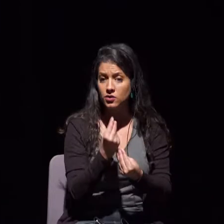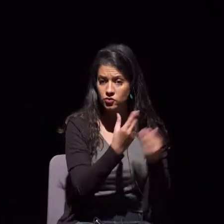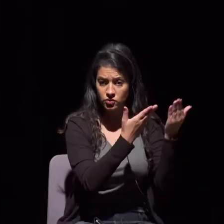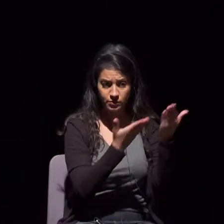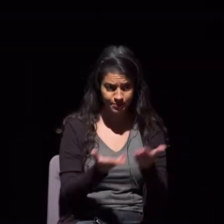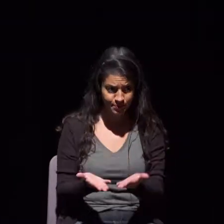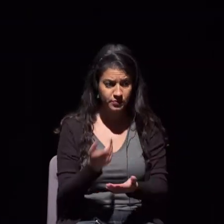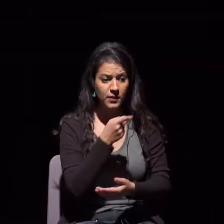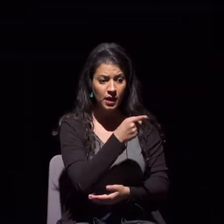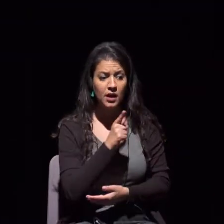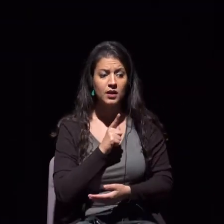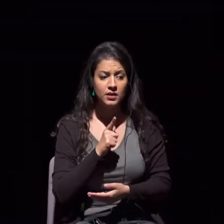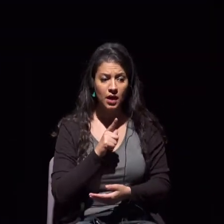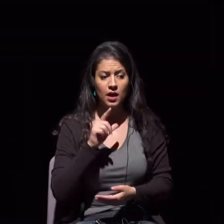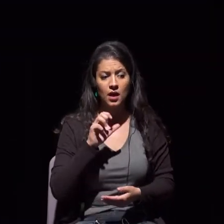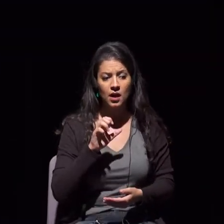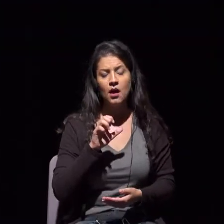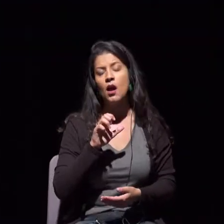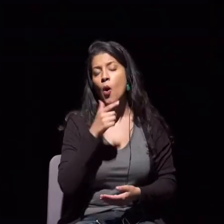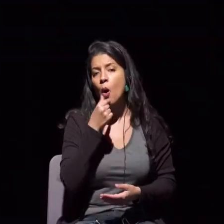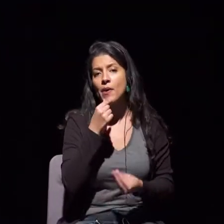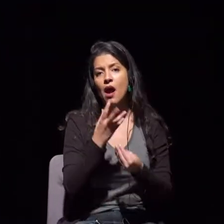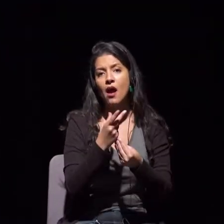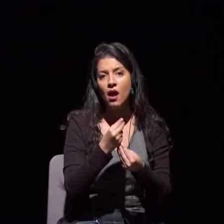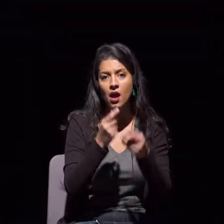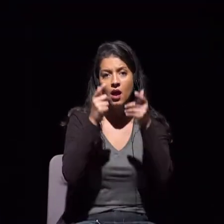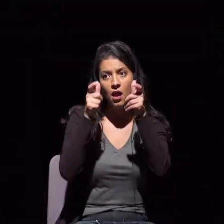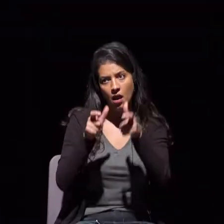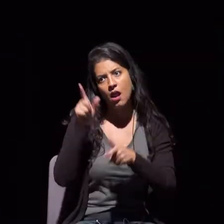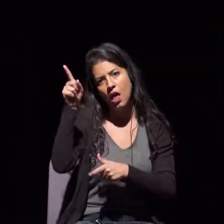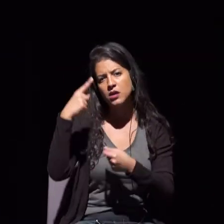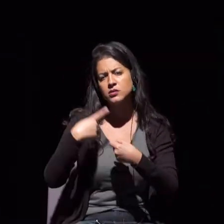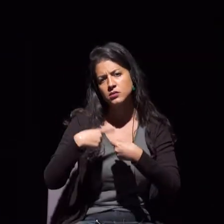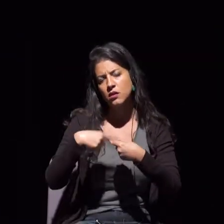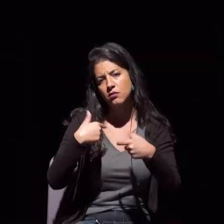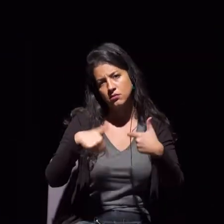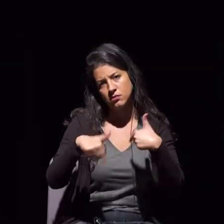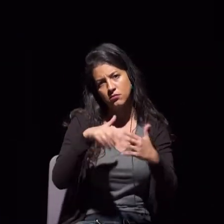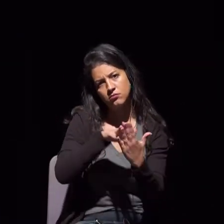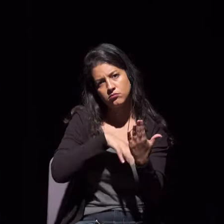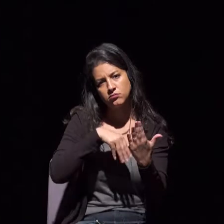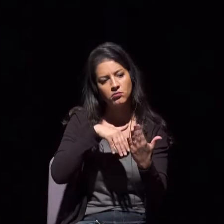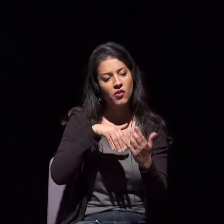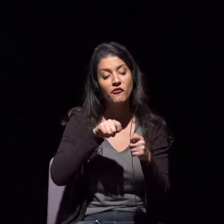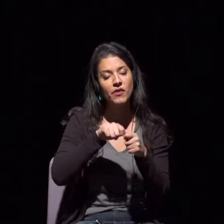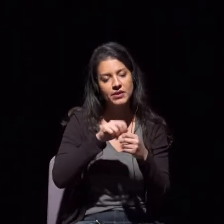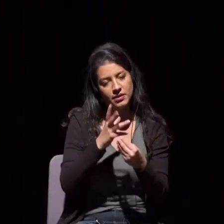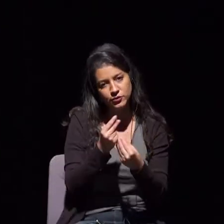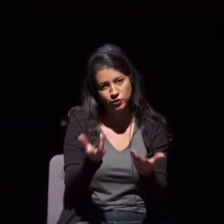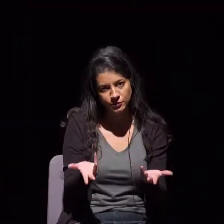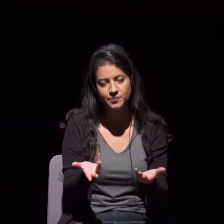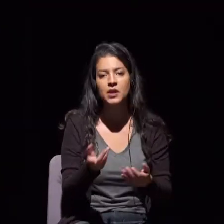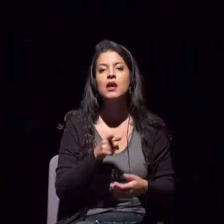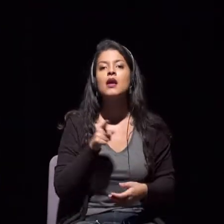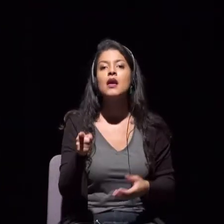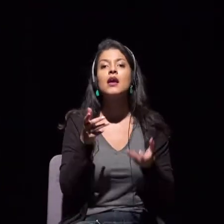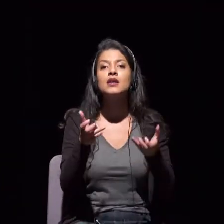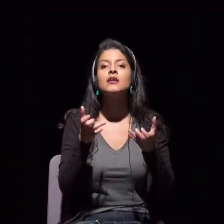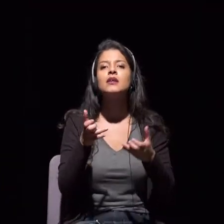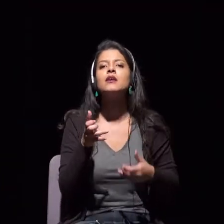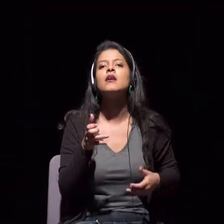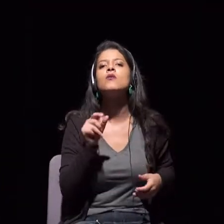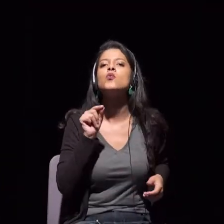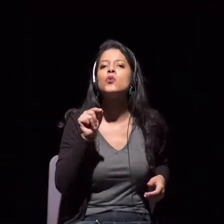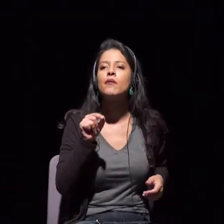in the city, and he was interested in sort of defining to the public these moments in the